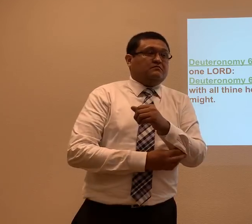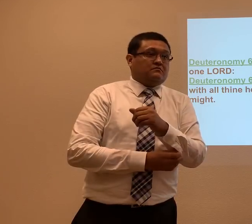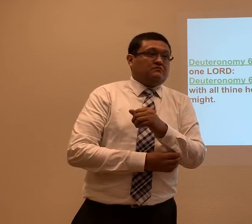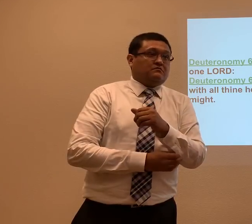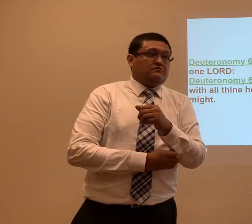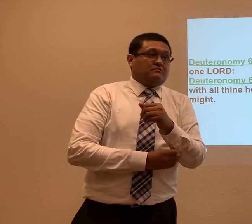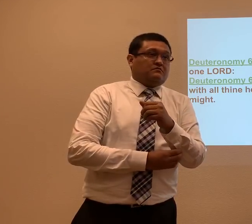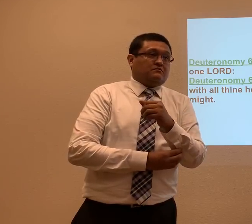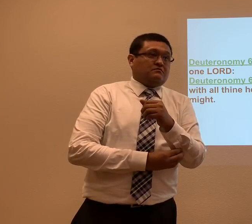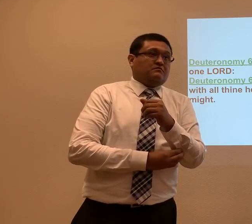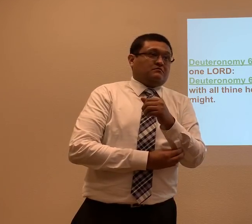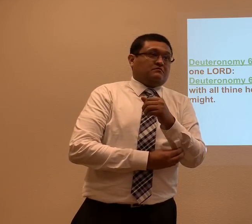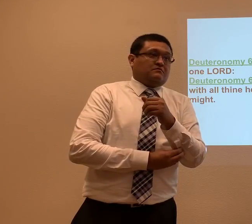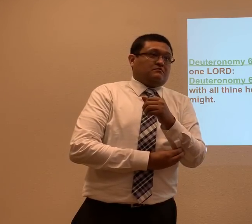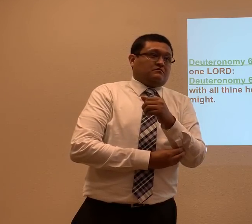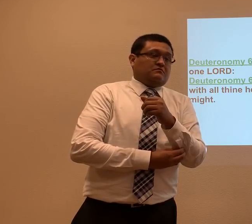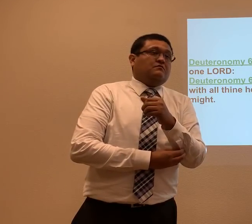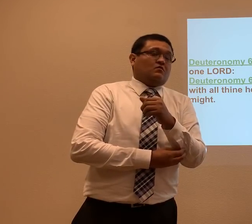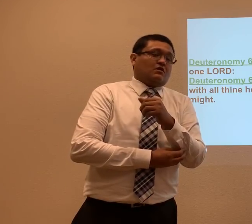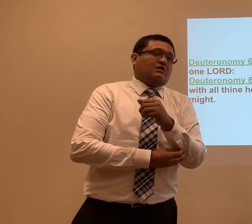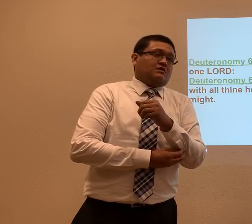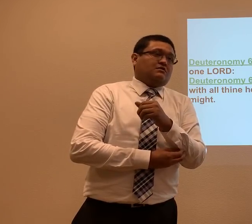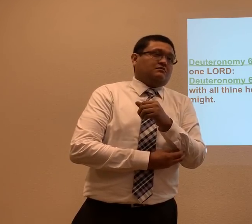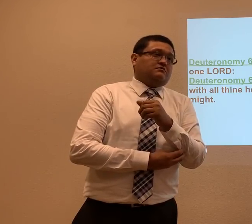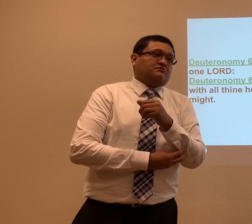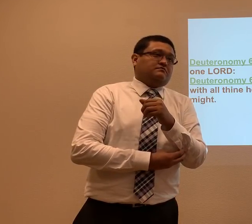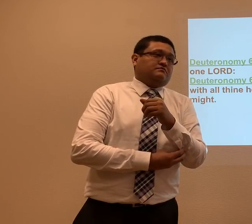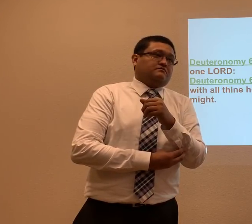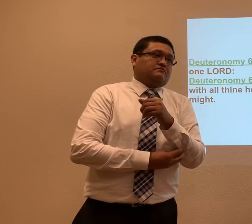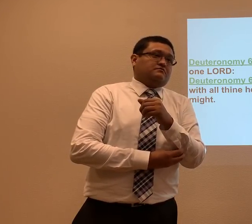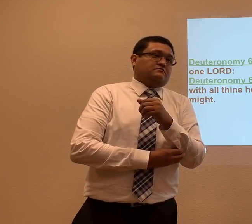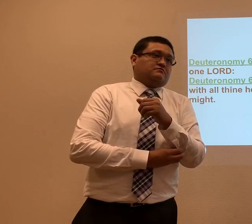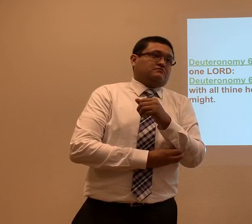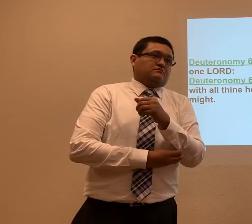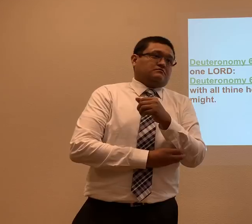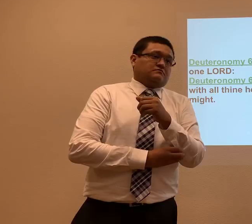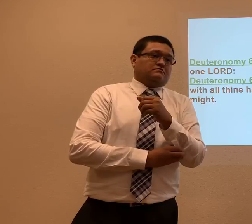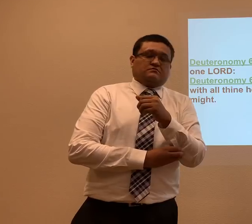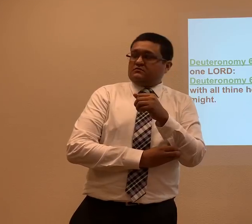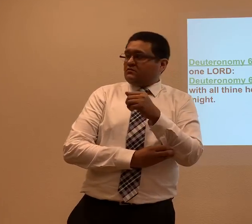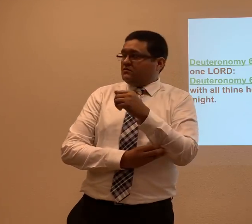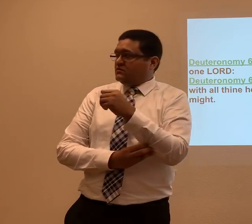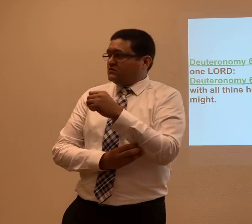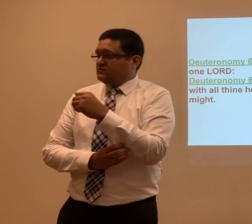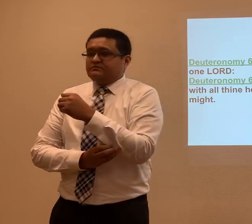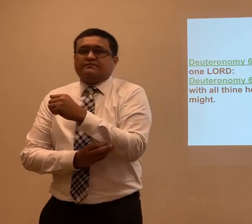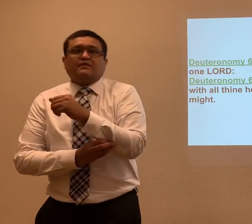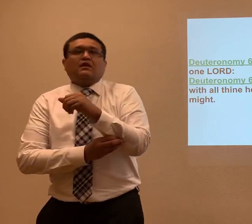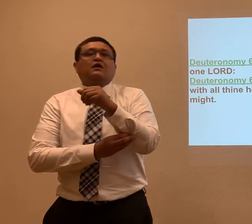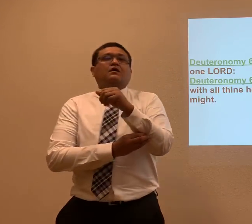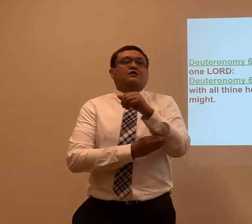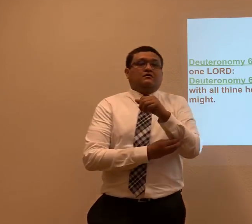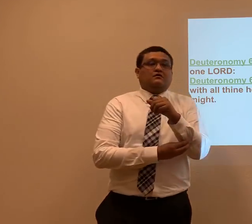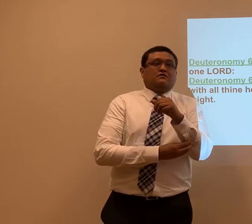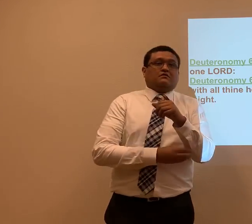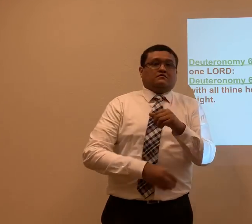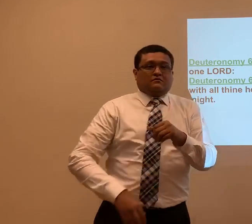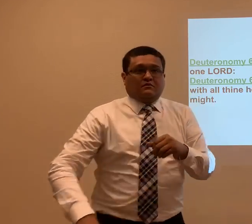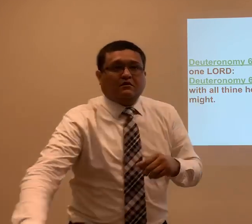so it's explained, so it's different. Why not use them together the same? First.